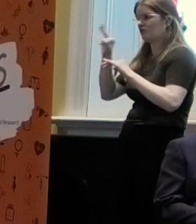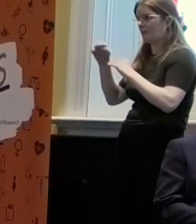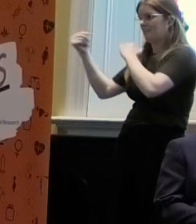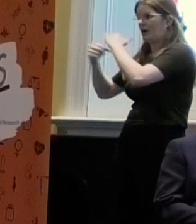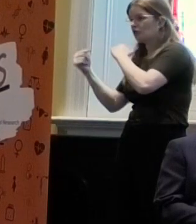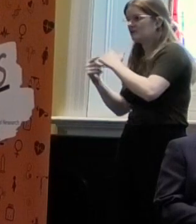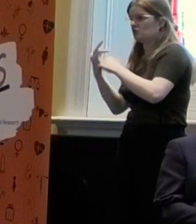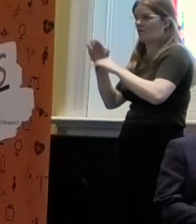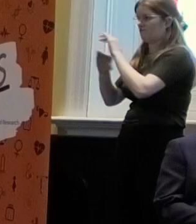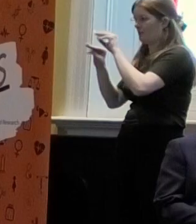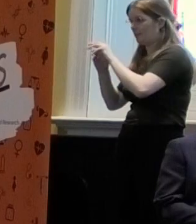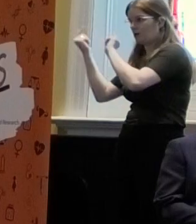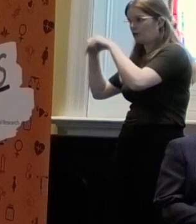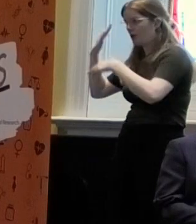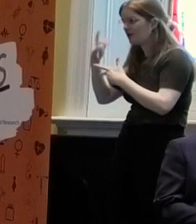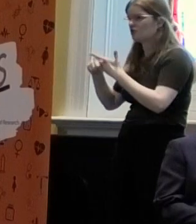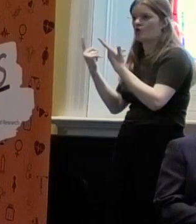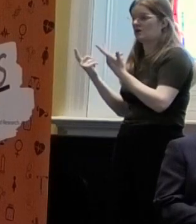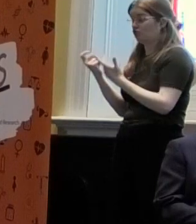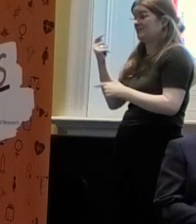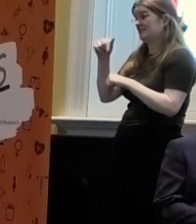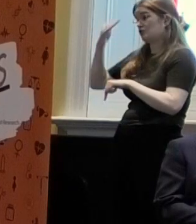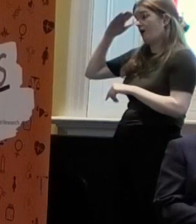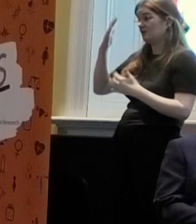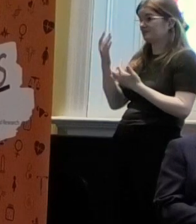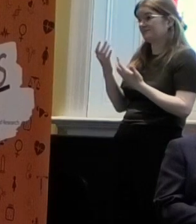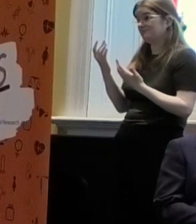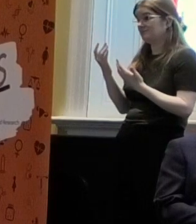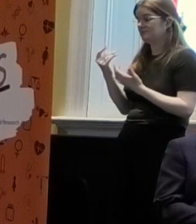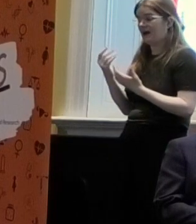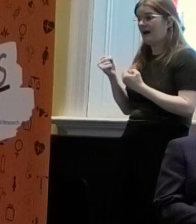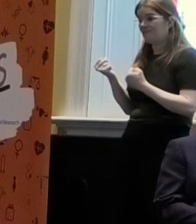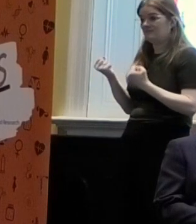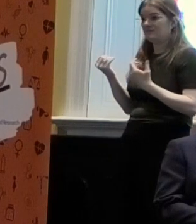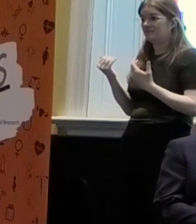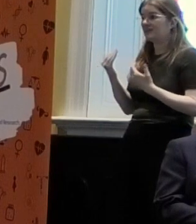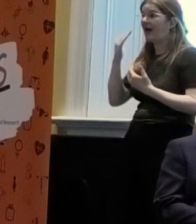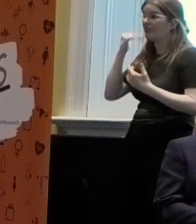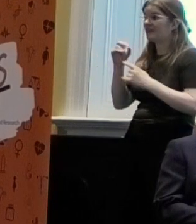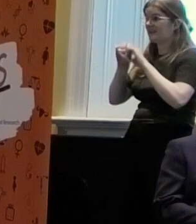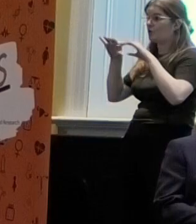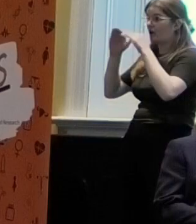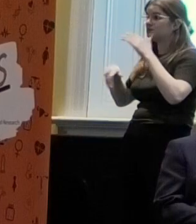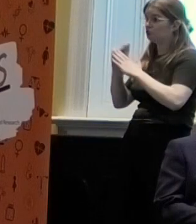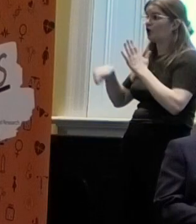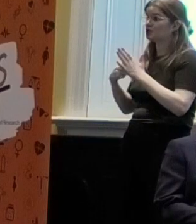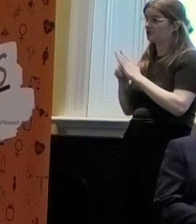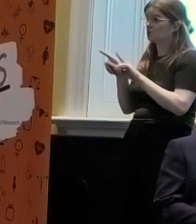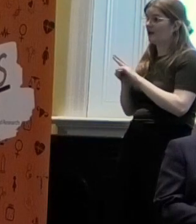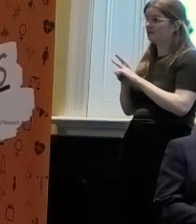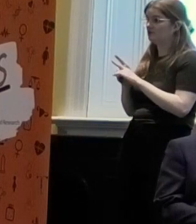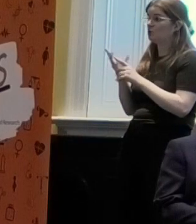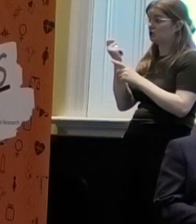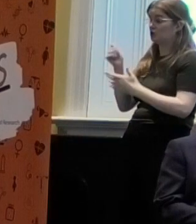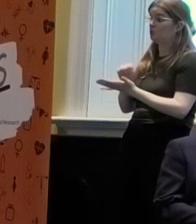different cultural backgrounds and maybe are more recently in Ireland. There is an ethnic inequality project which